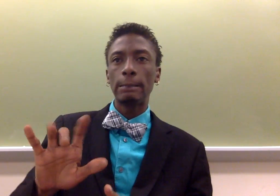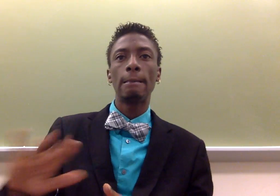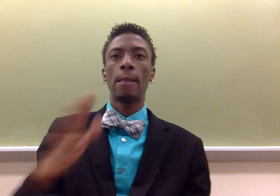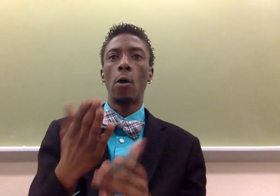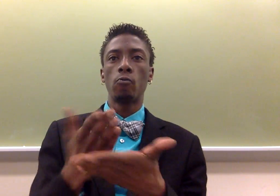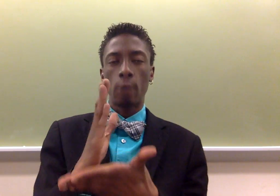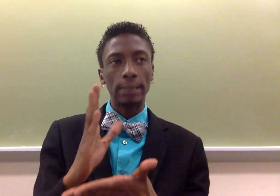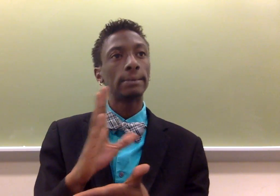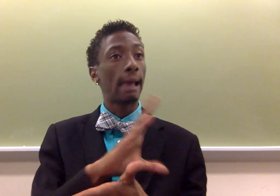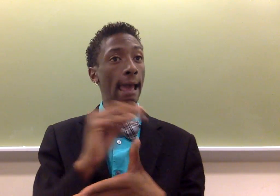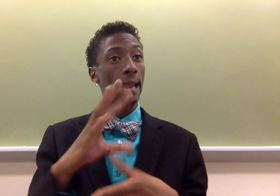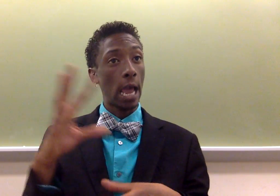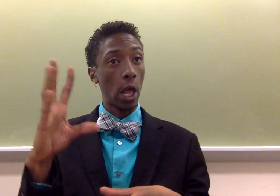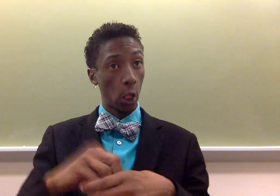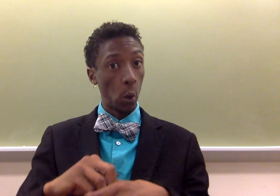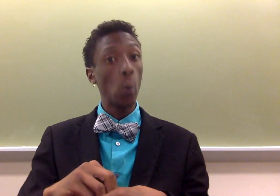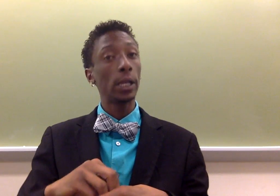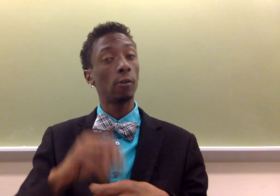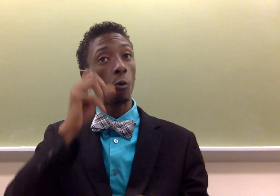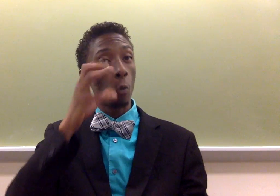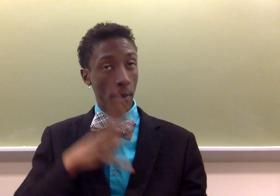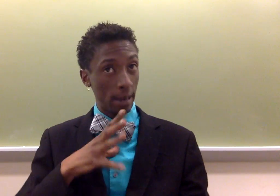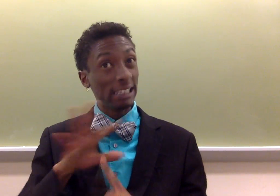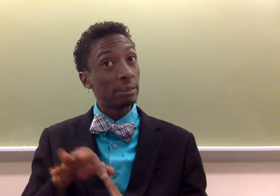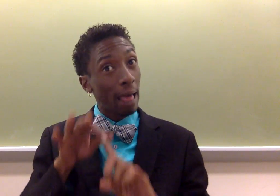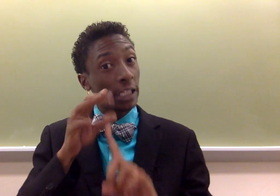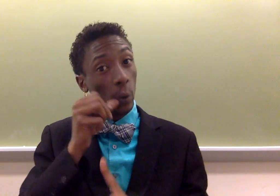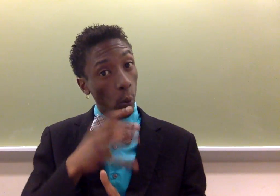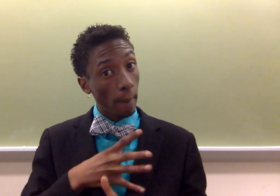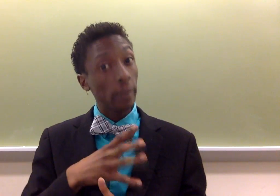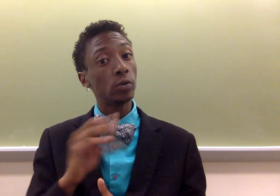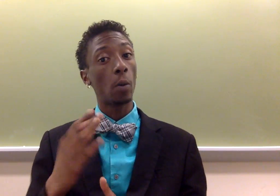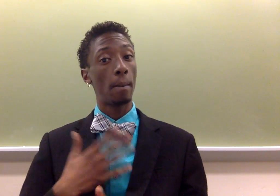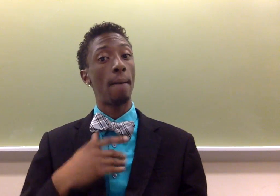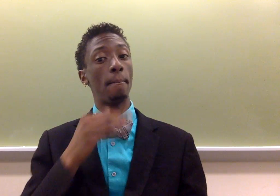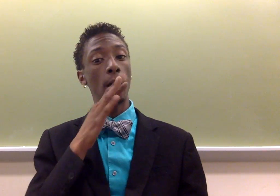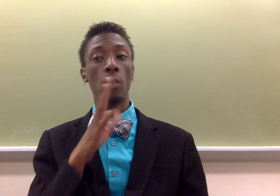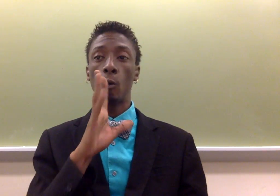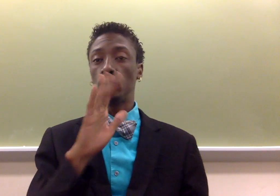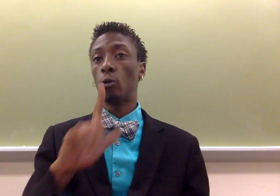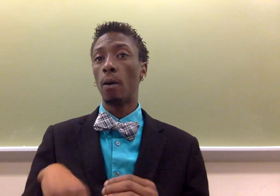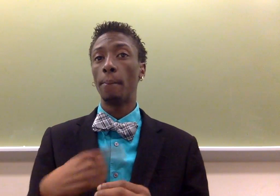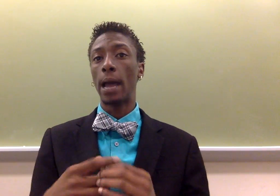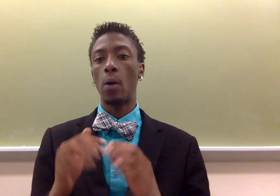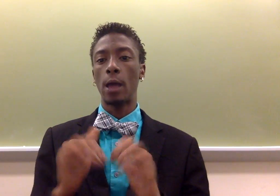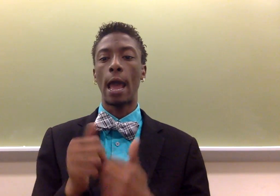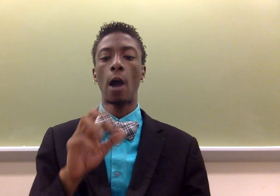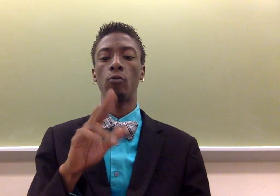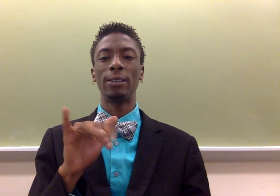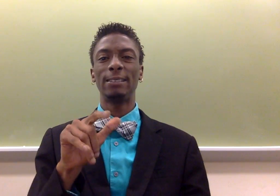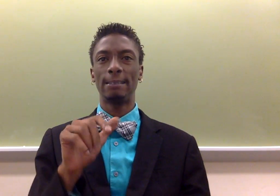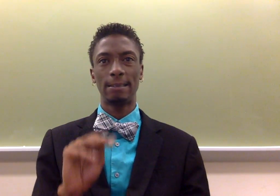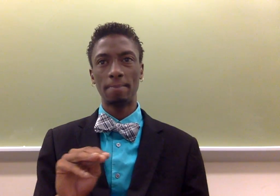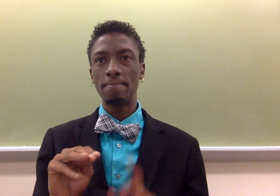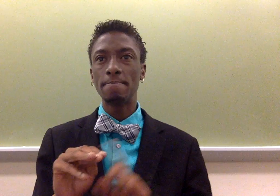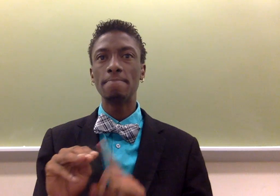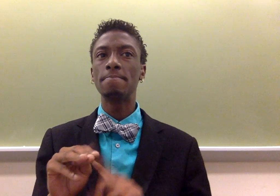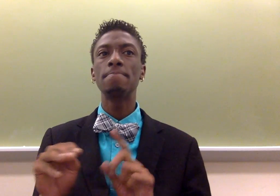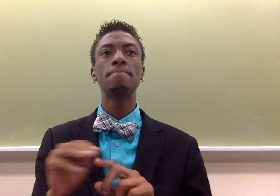and especially women. So she would talk about some of the ways that racism gets experienced by Black